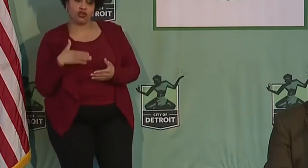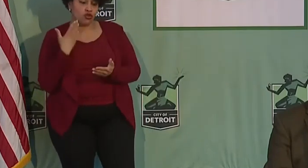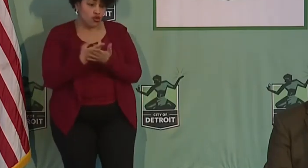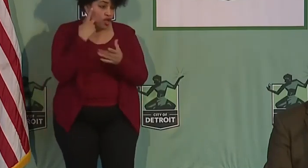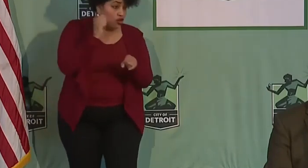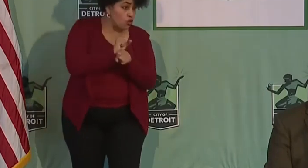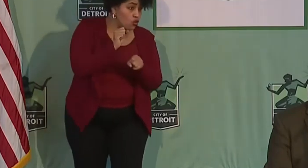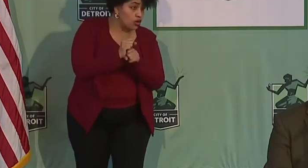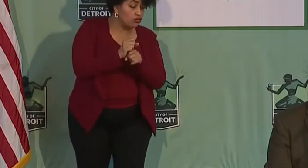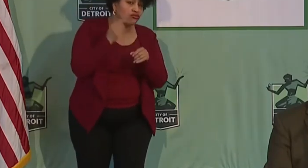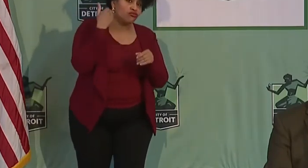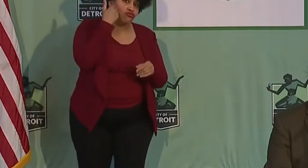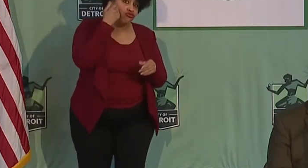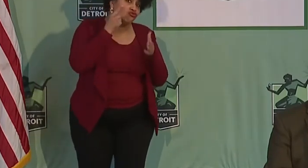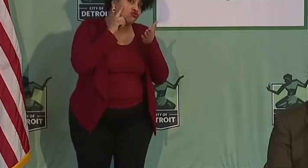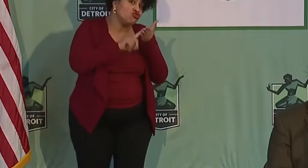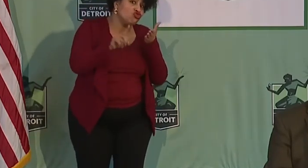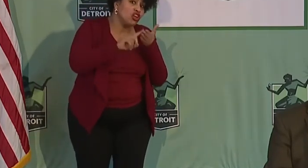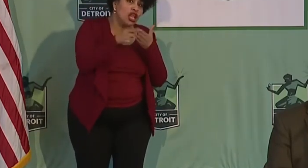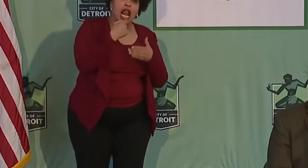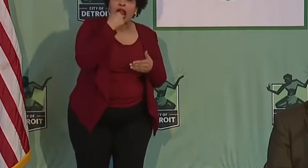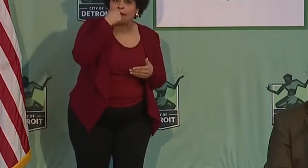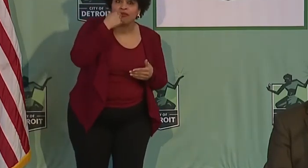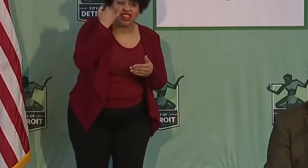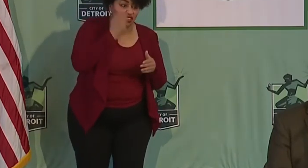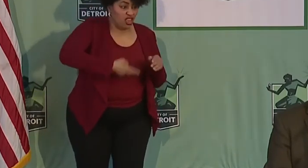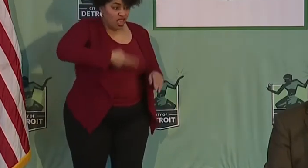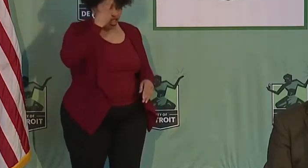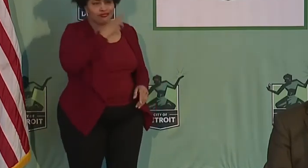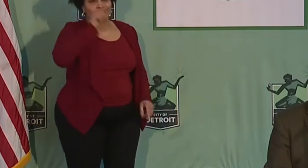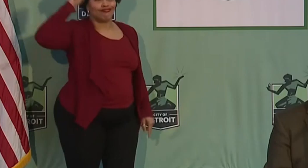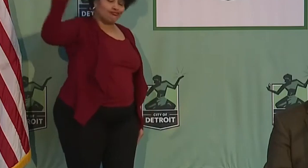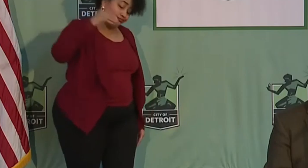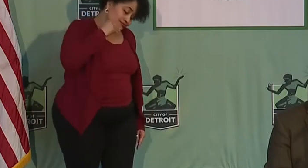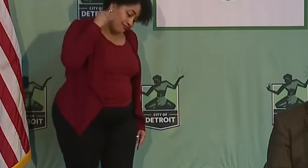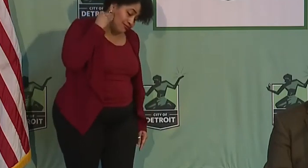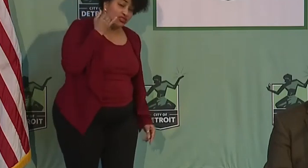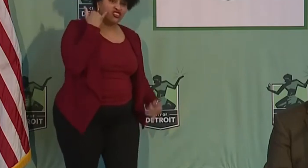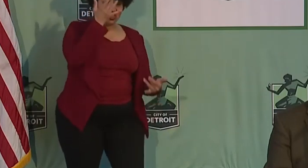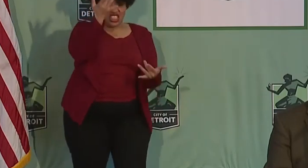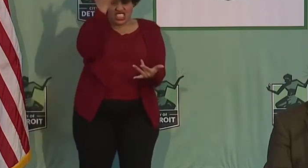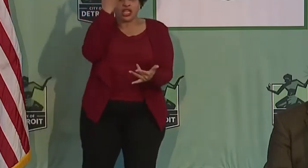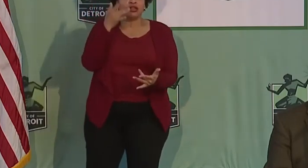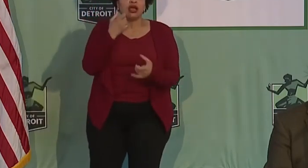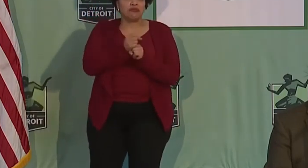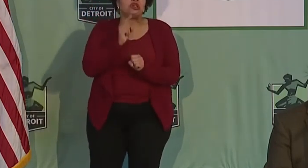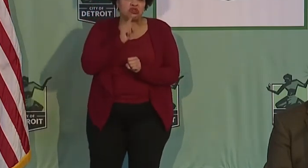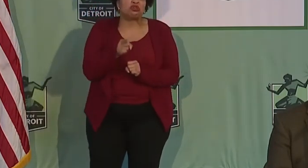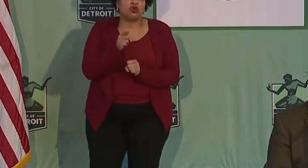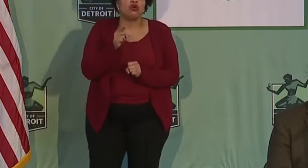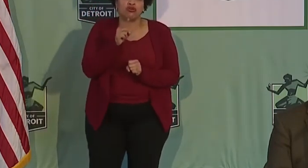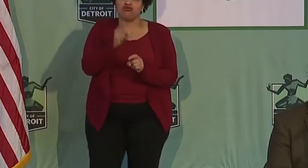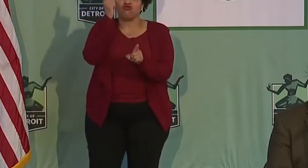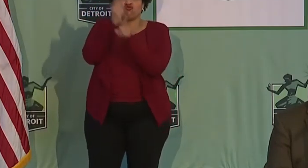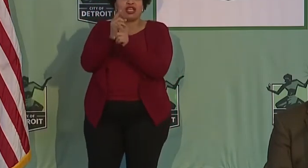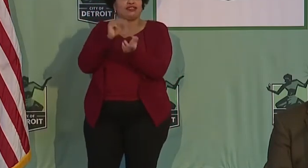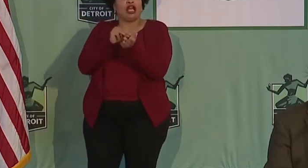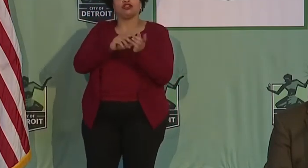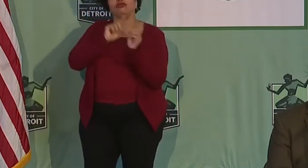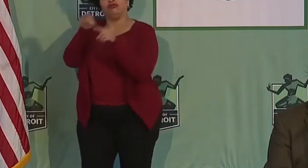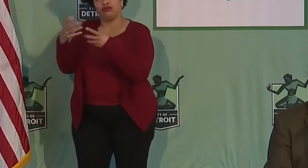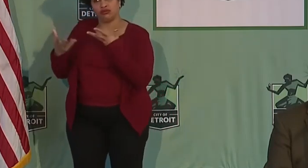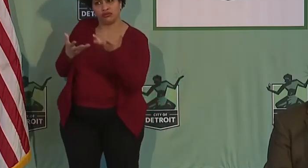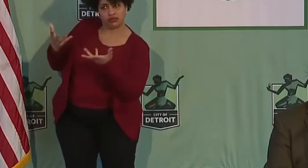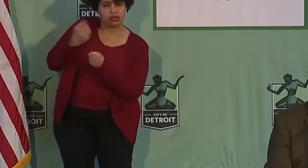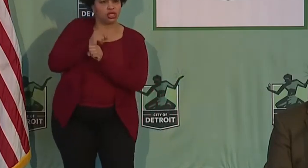take your temperature before you come in the door. If your temperature is too high, we're sending you home. If you're sick, we're going to make sure you're at the right doctor. We're going to make